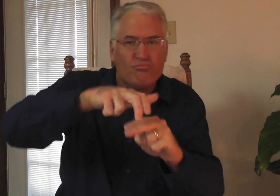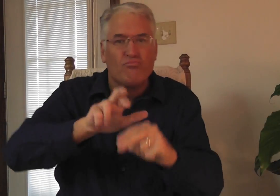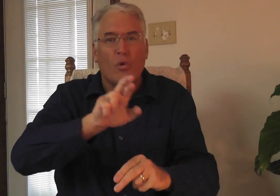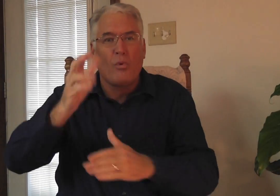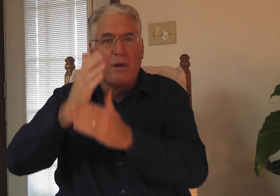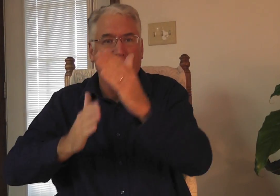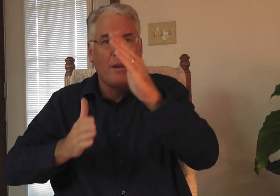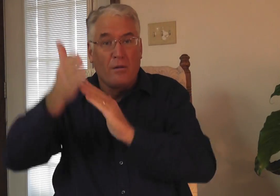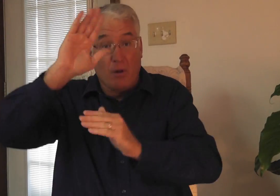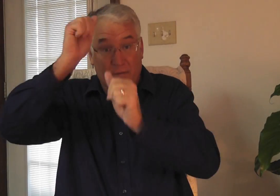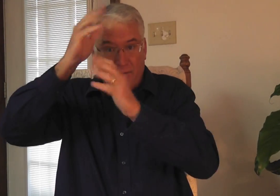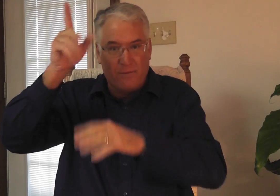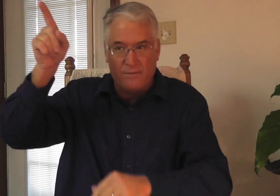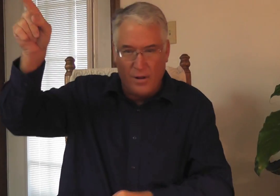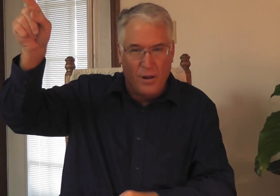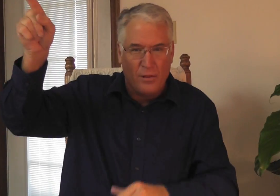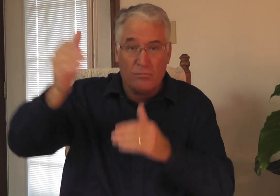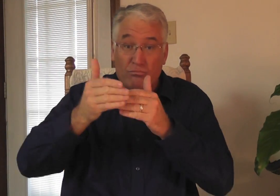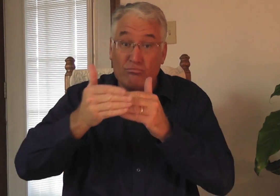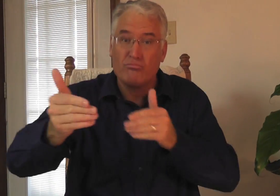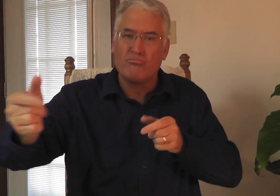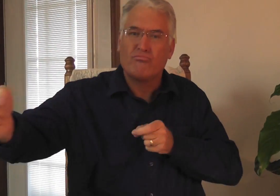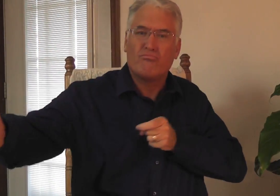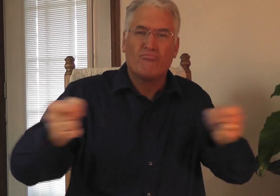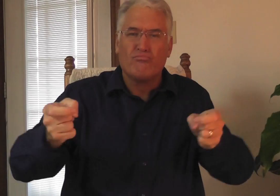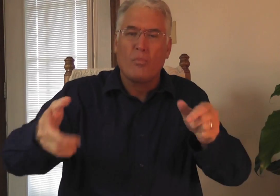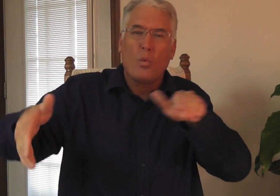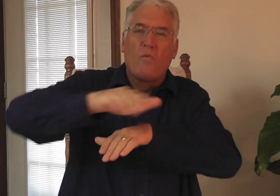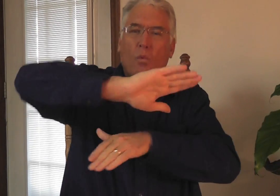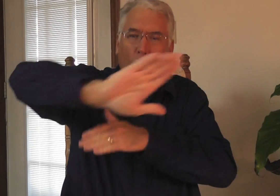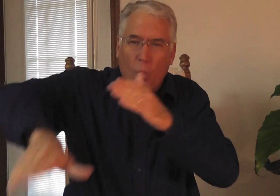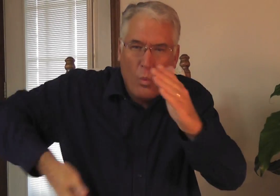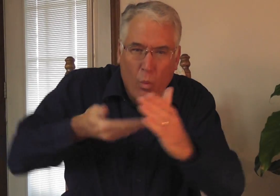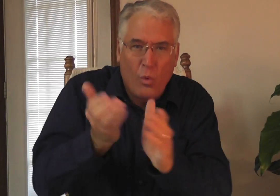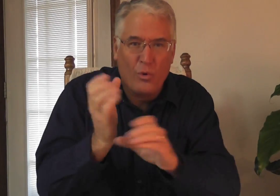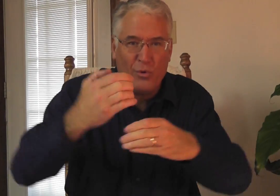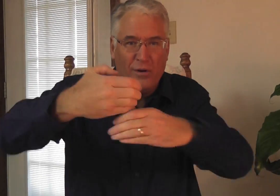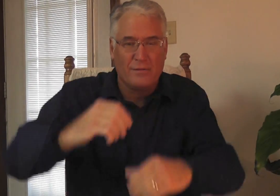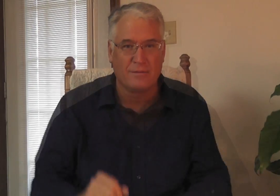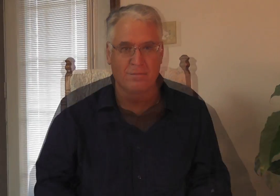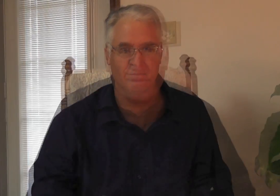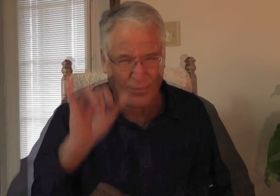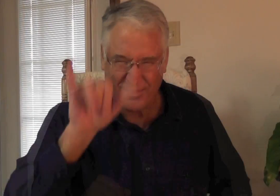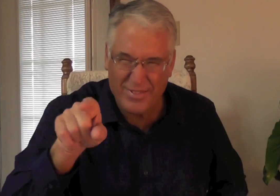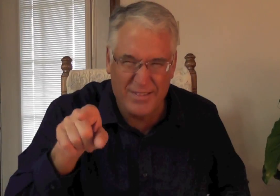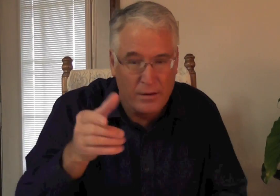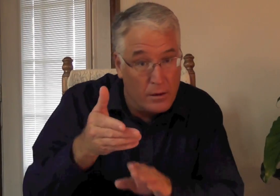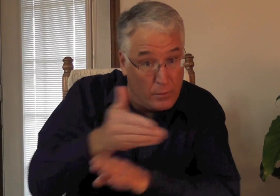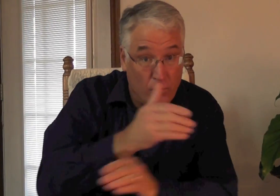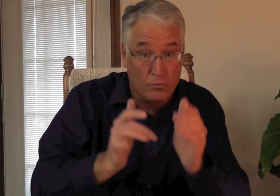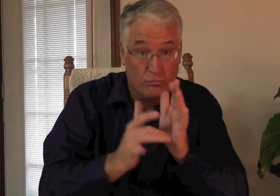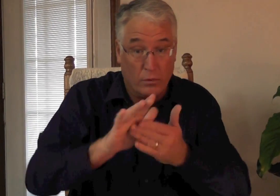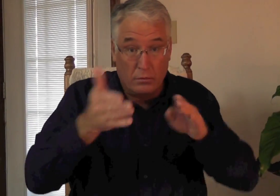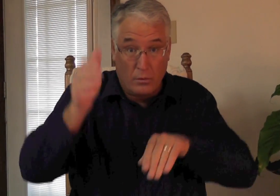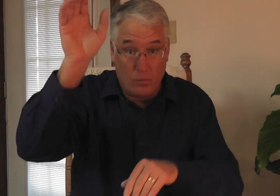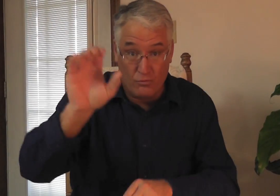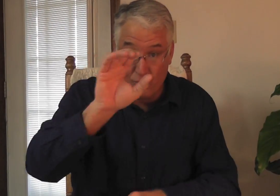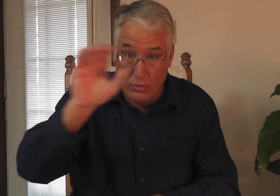Rome. And then he went to heaven and he sat down at the right hand of the Father to rule over all creation. That's what